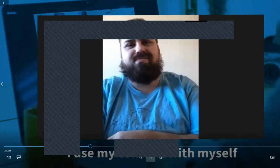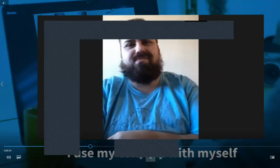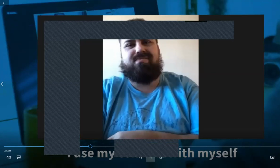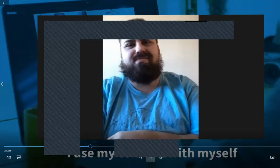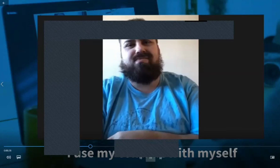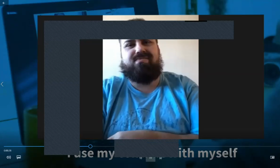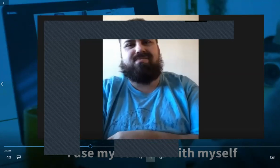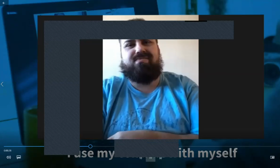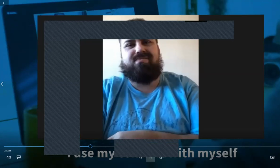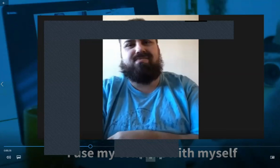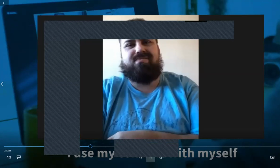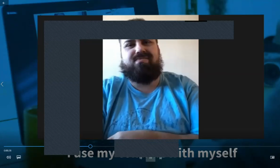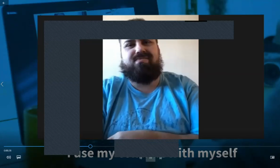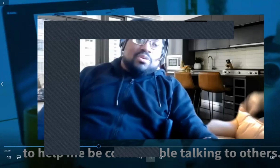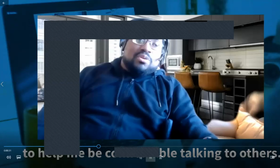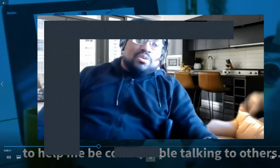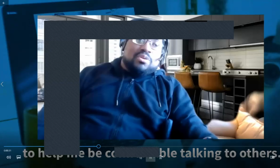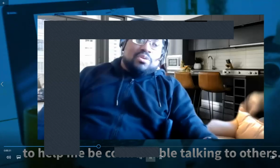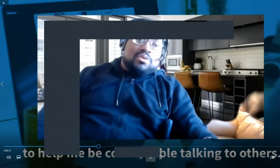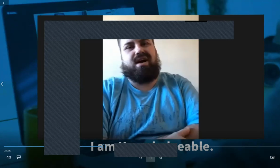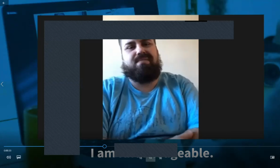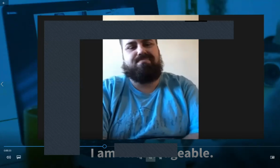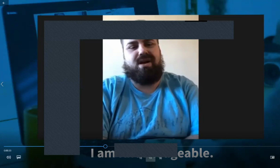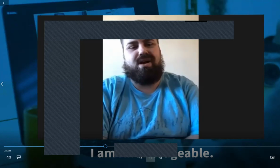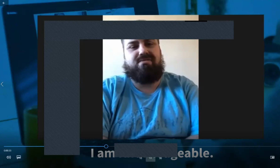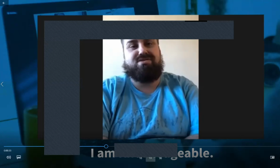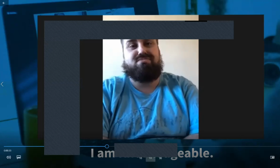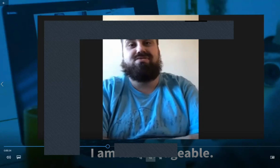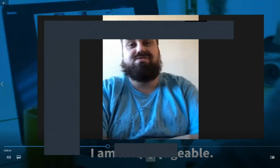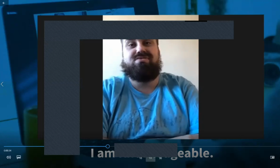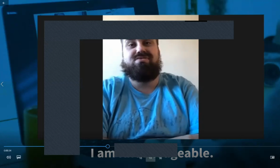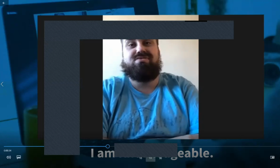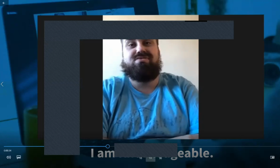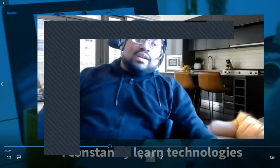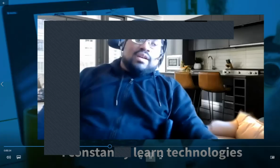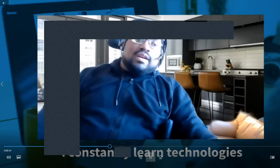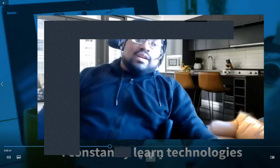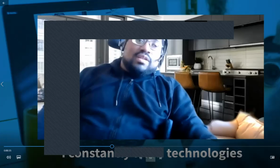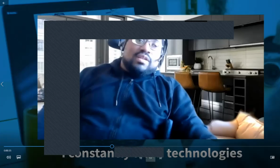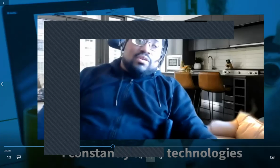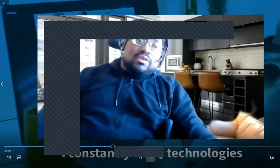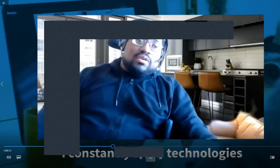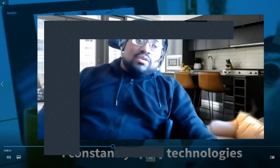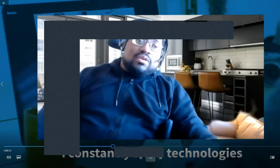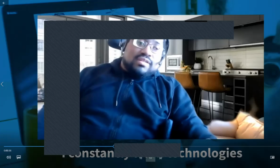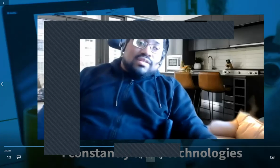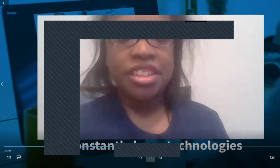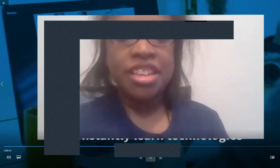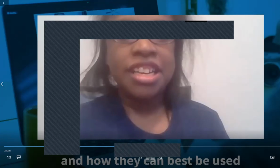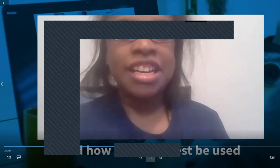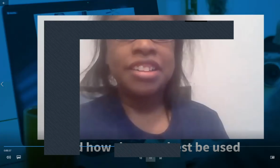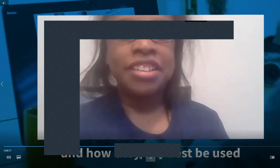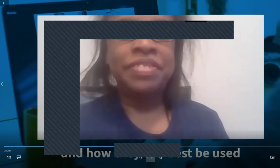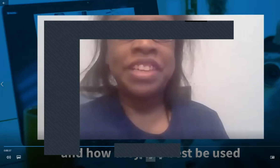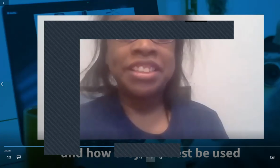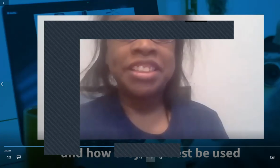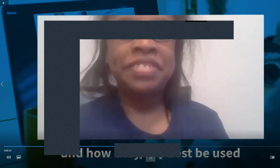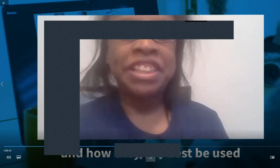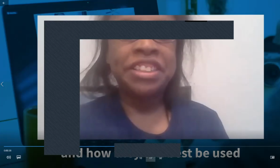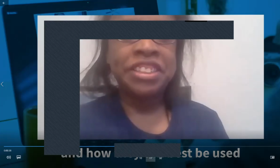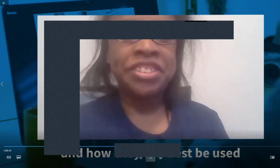help me be comfortable talking to others. I am knowledgeable. I constantly learn technologies and how